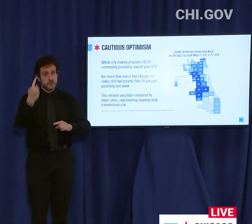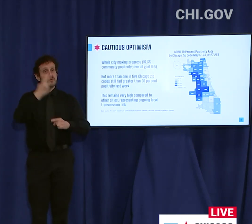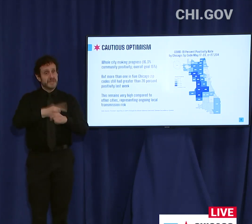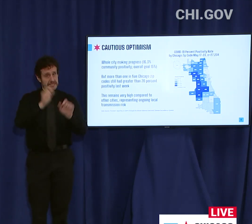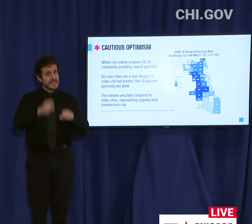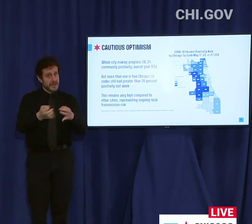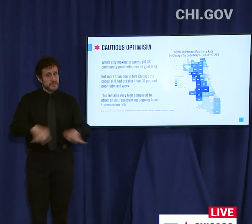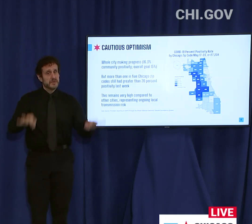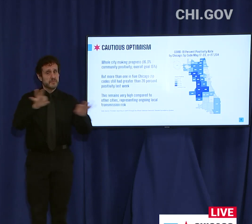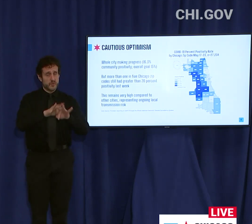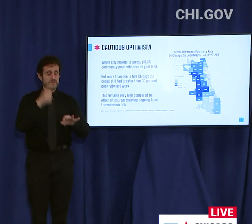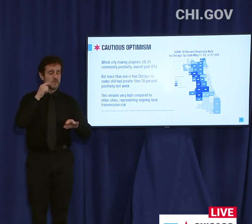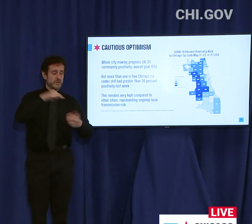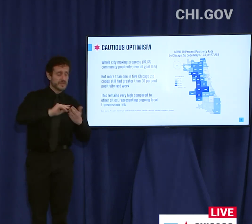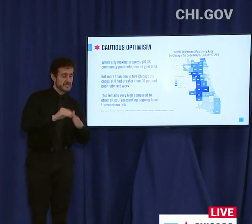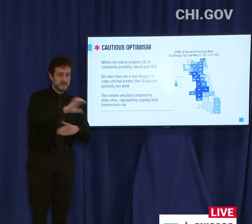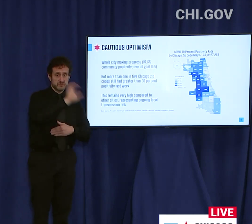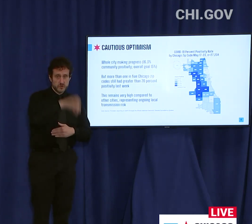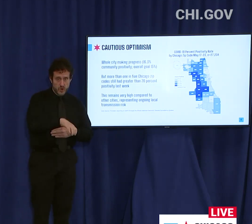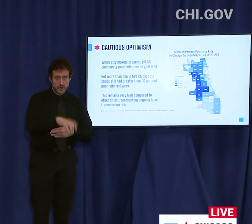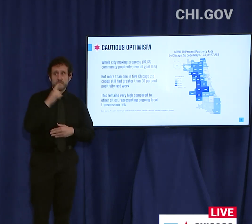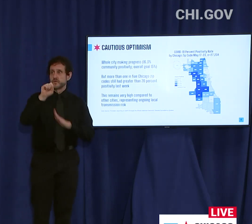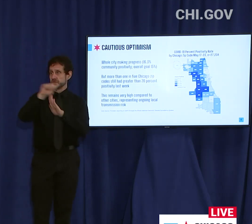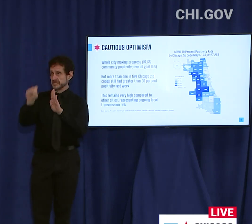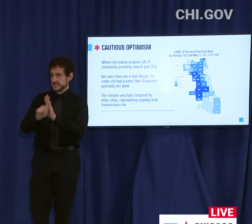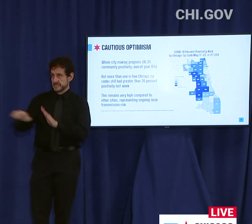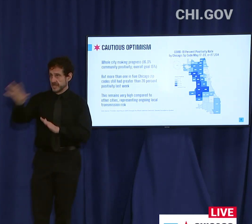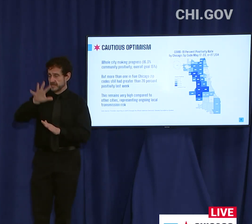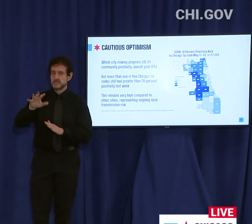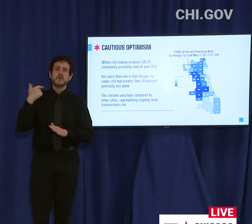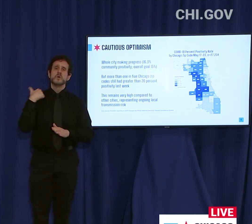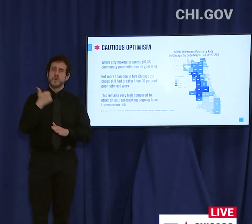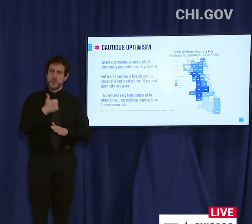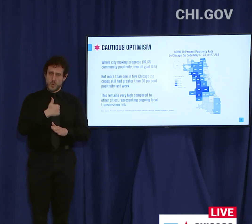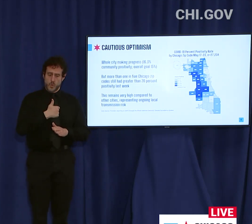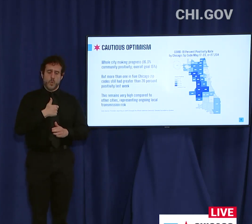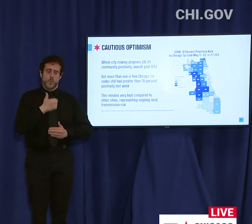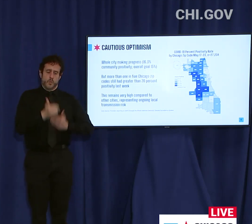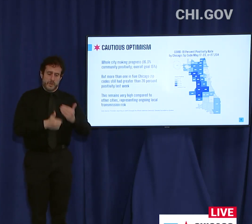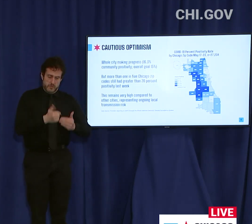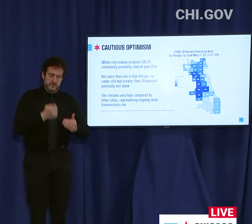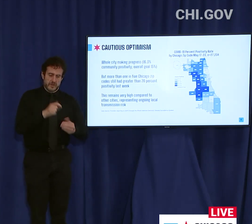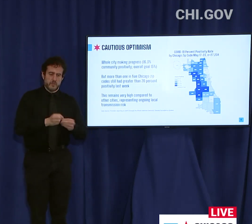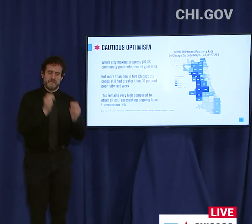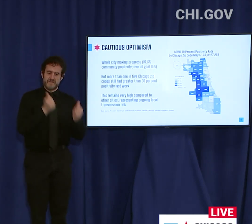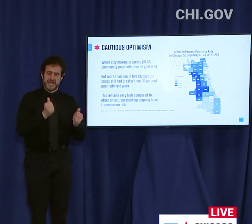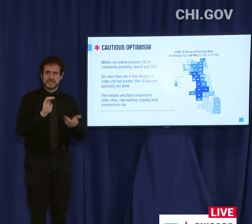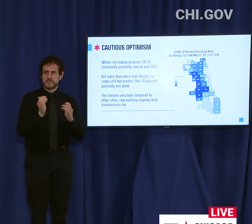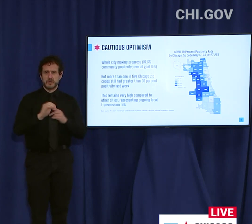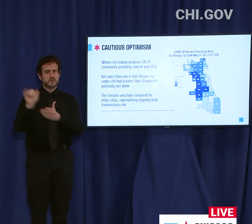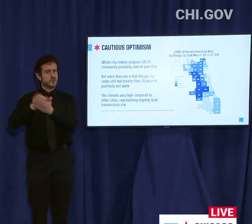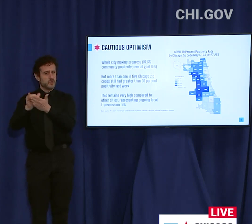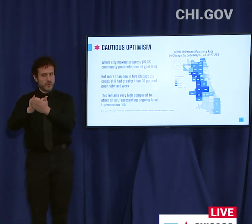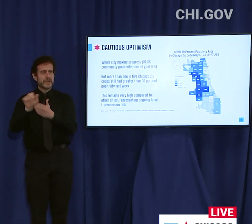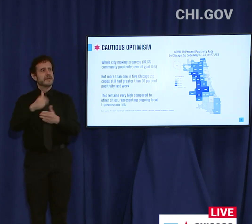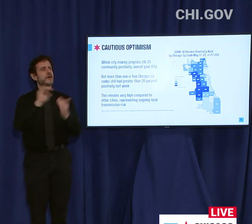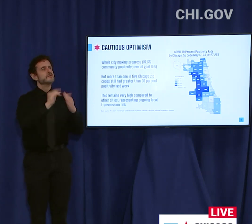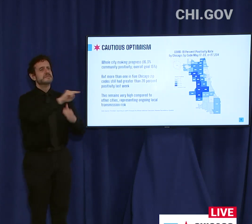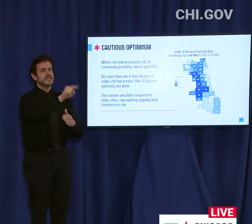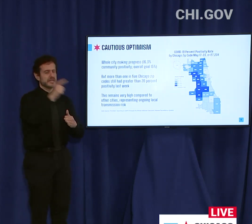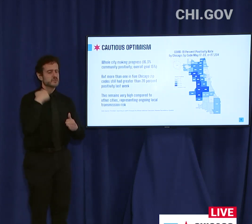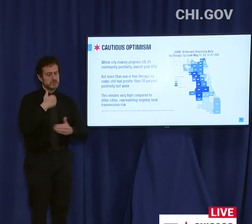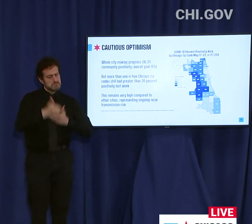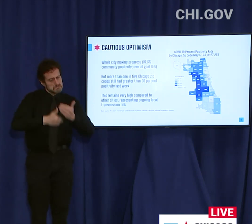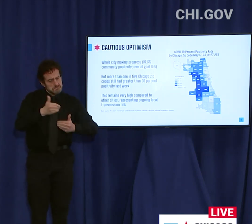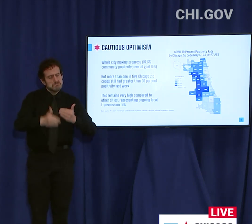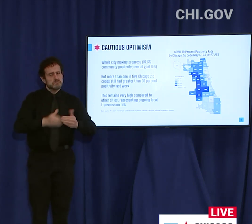to get a lot of those limitations in place. We moved a little faster than New York and some other places did. And I want to feel confident that